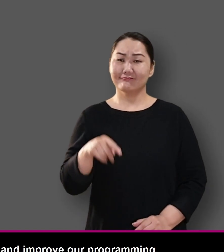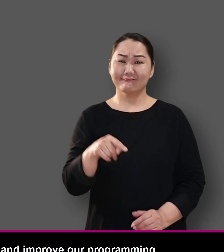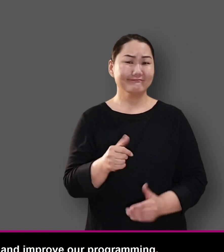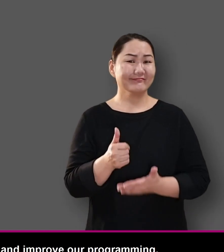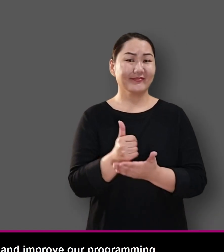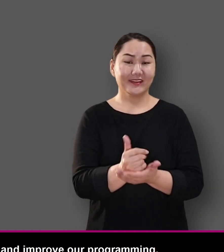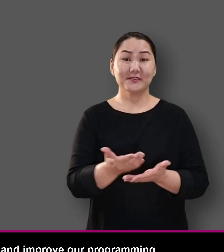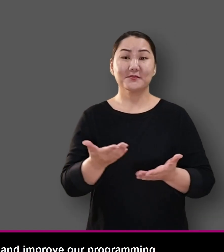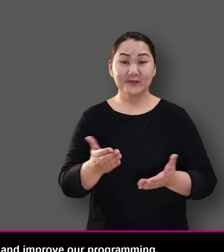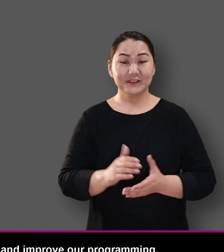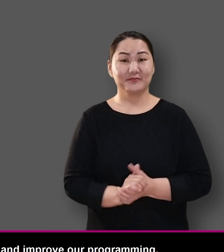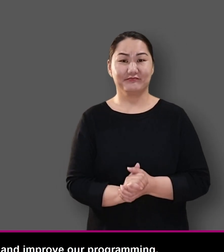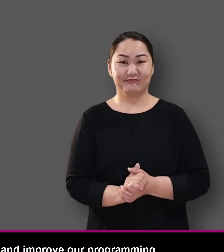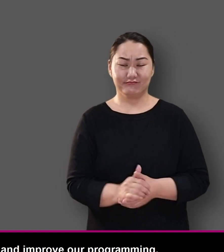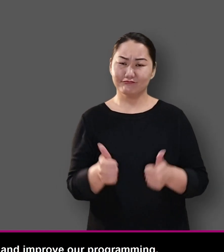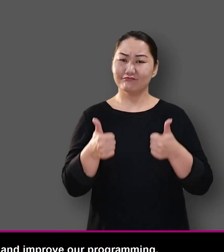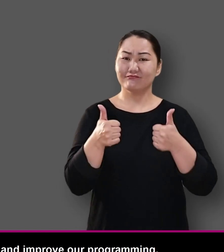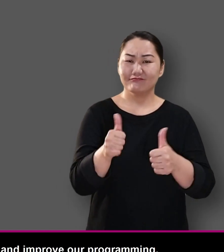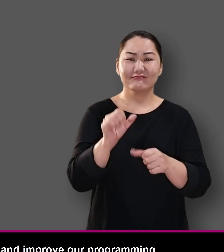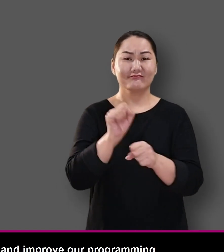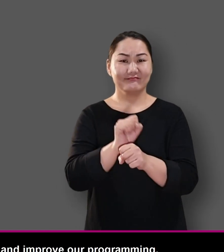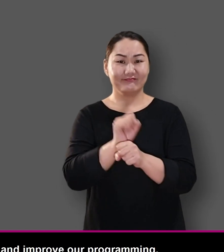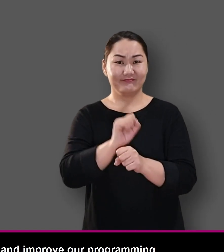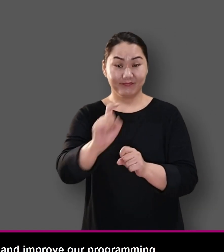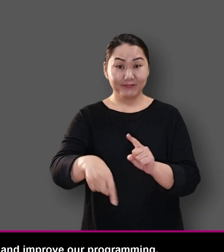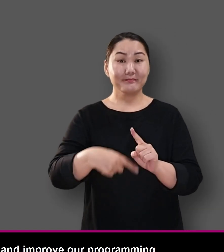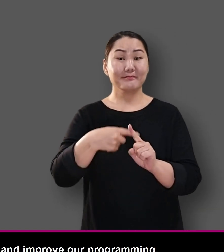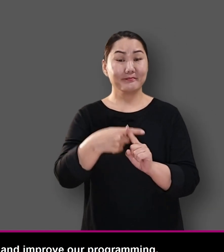to promote good practice and improve our programming.